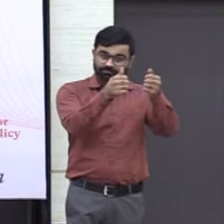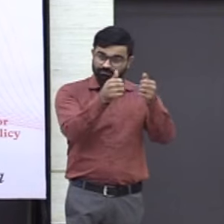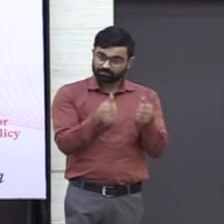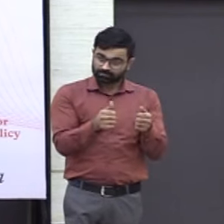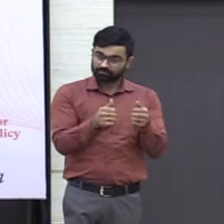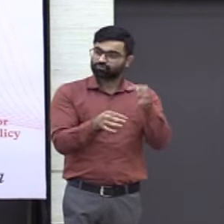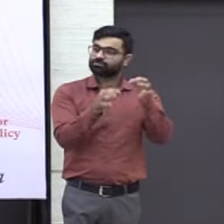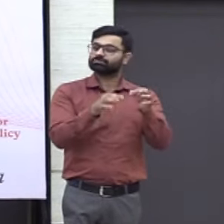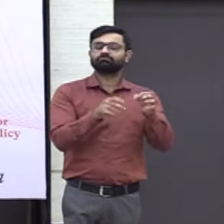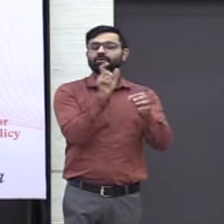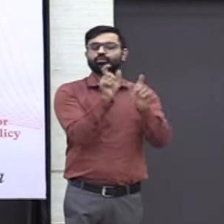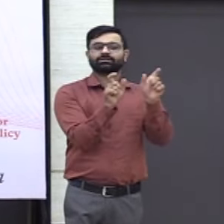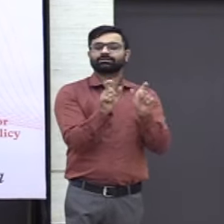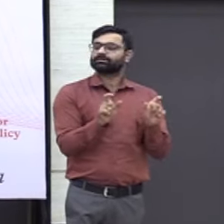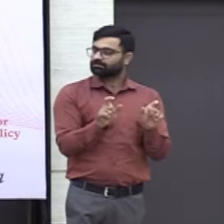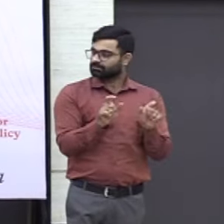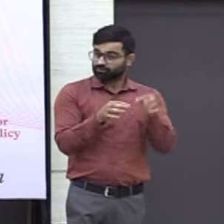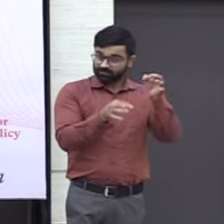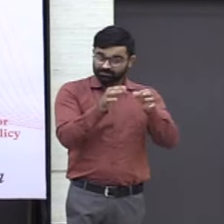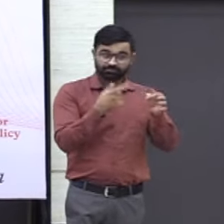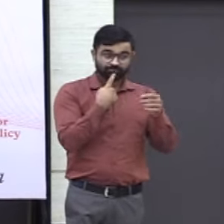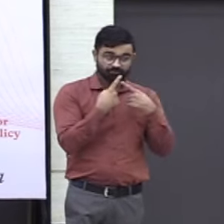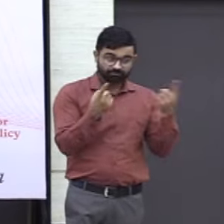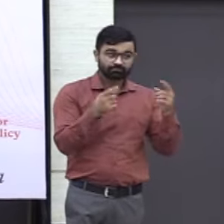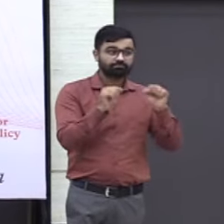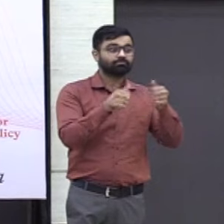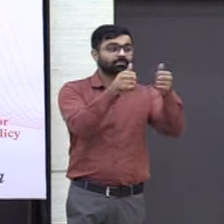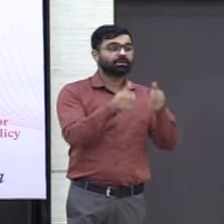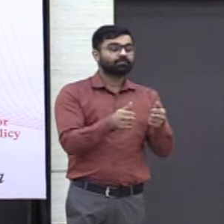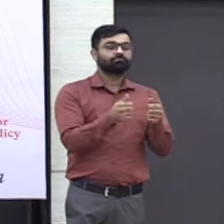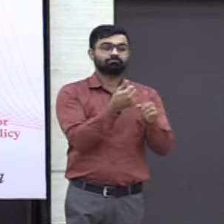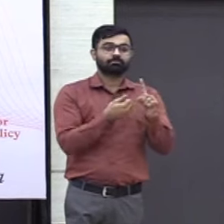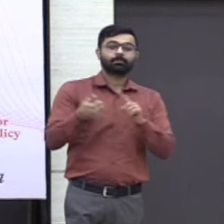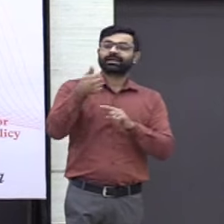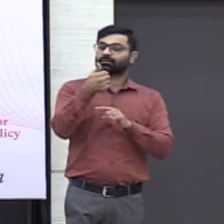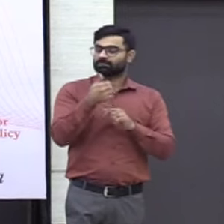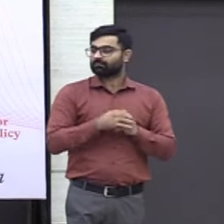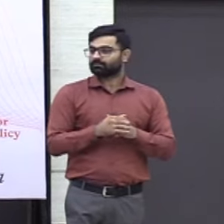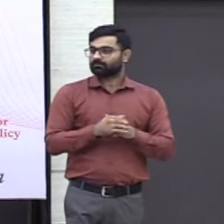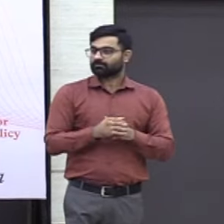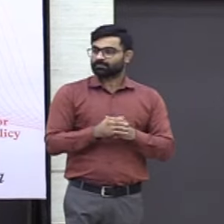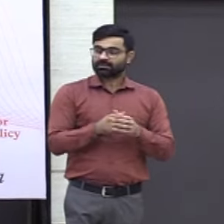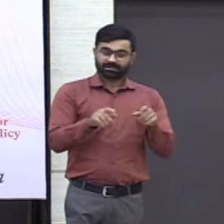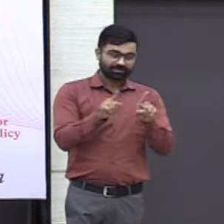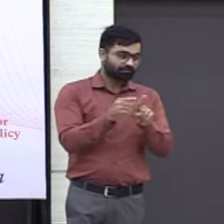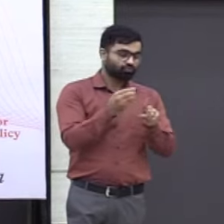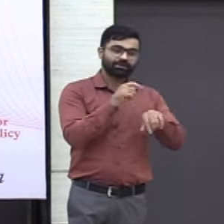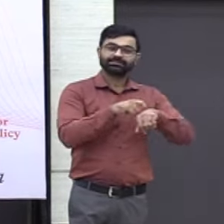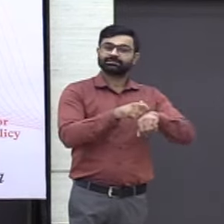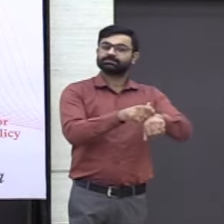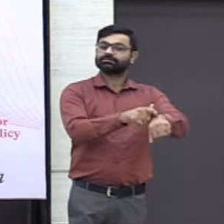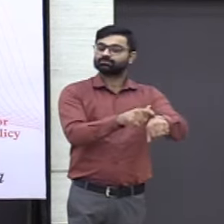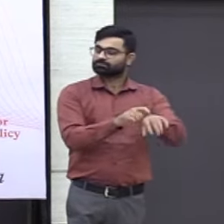in judicial pronouncements. Judicial pronouncements result in precedents. And at a certain point in